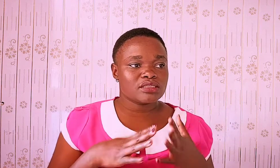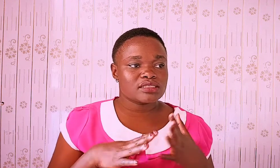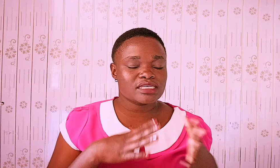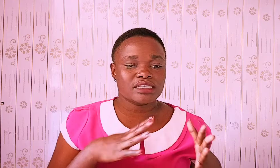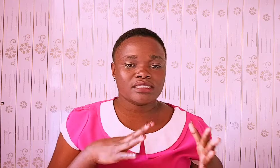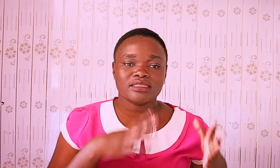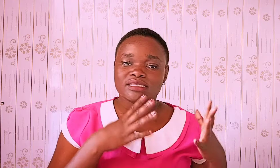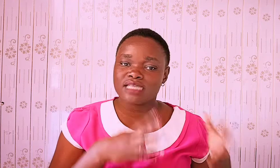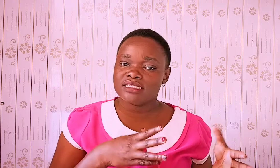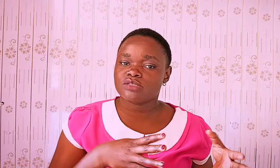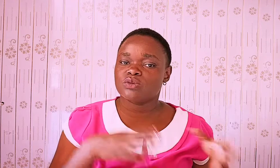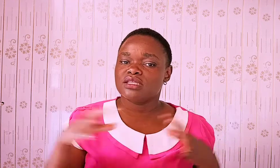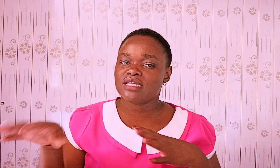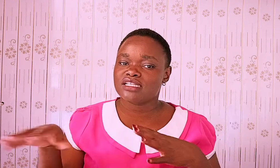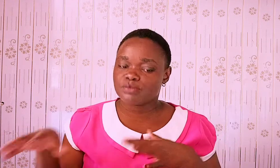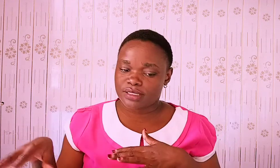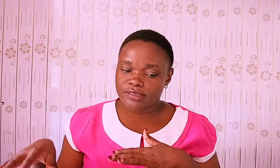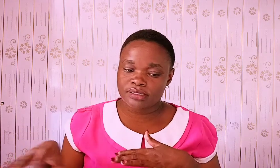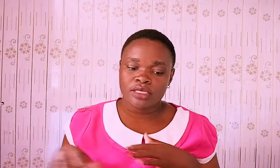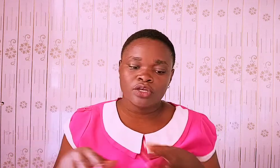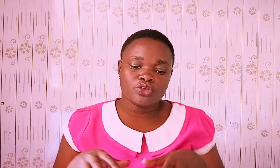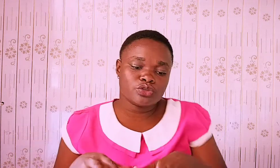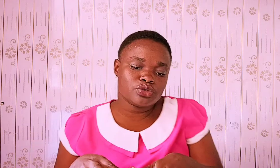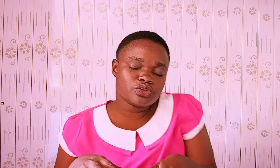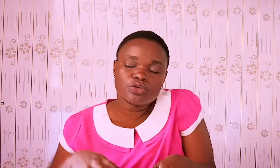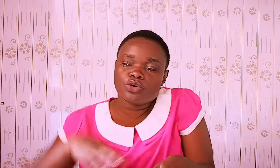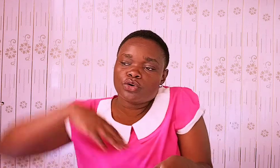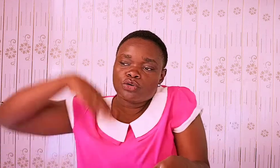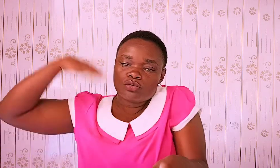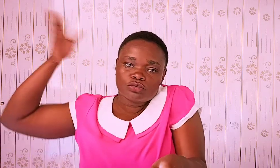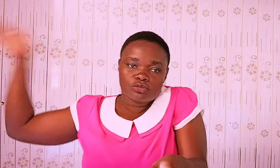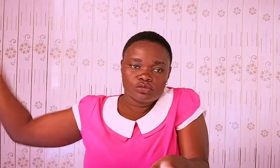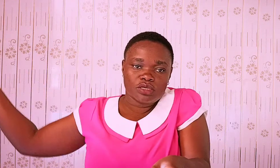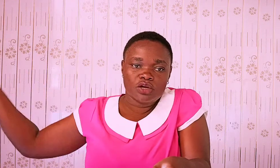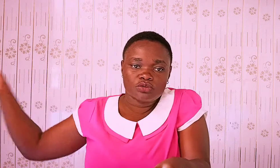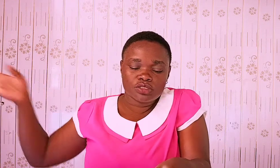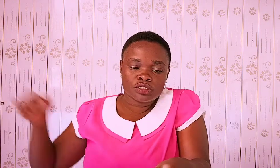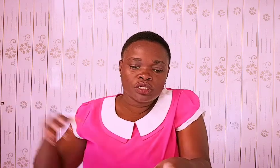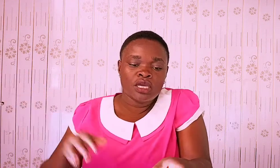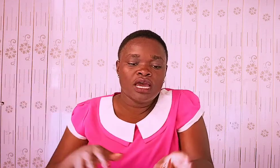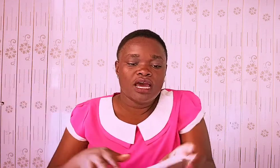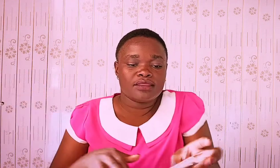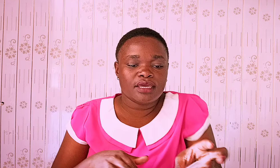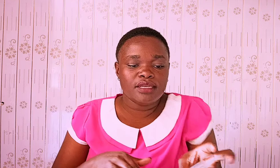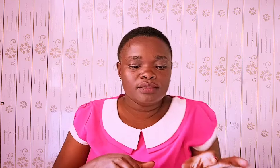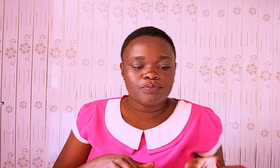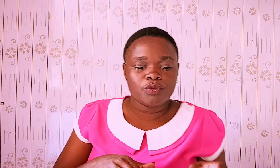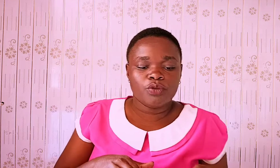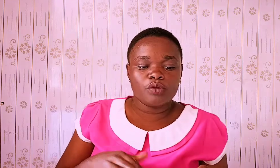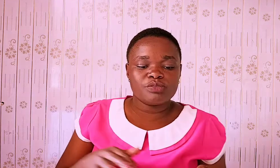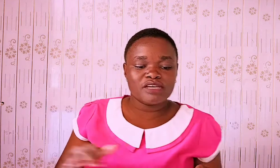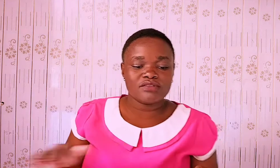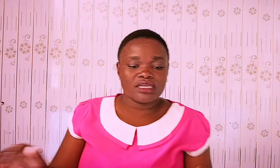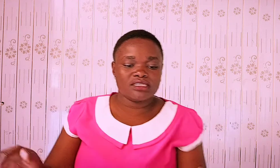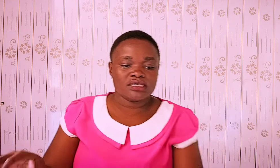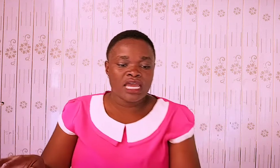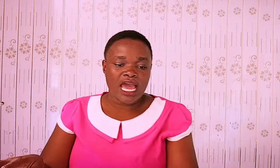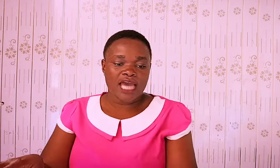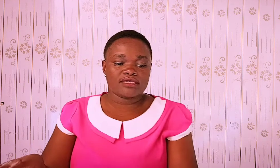the signs within that space. Should not go out. And then we observe that a